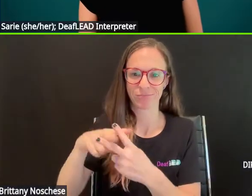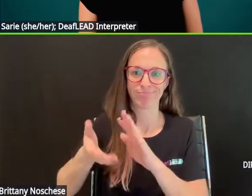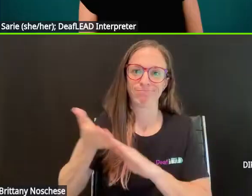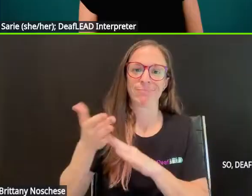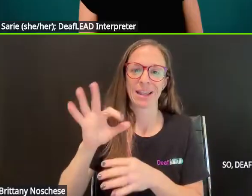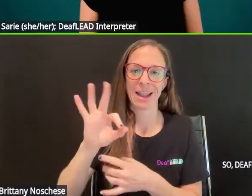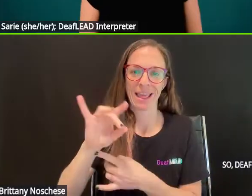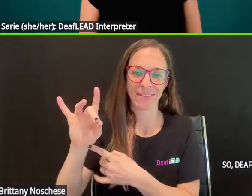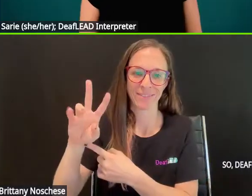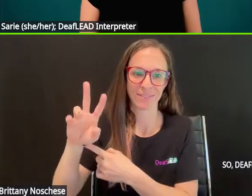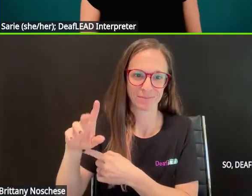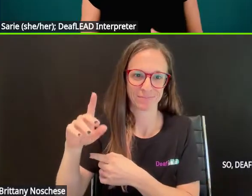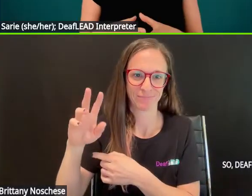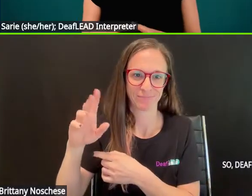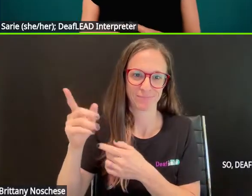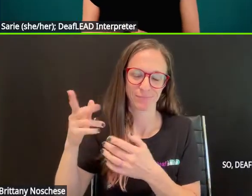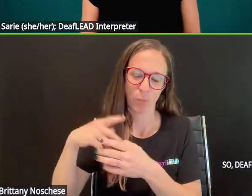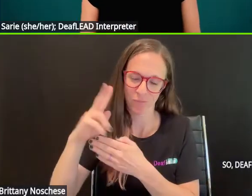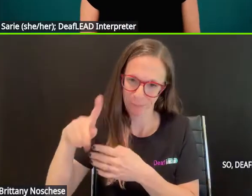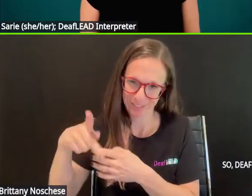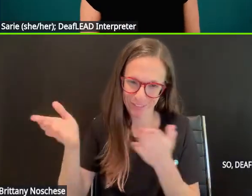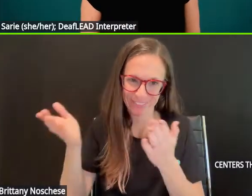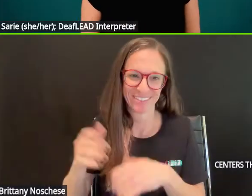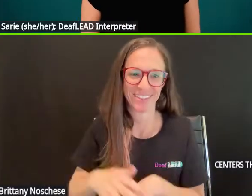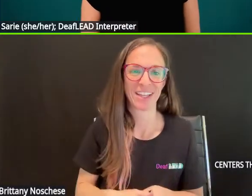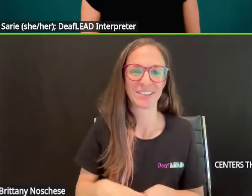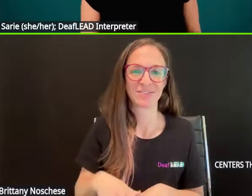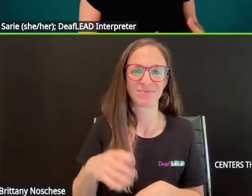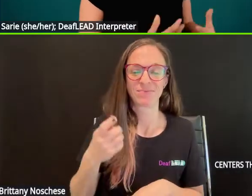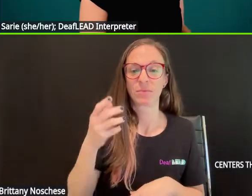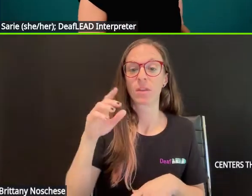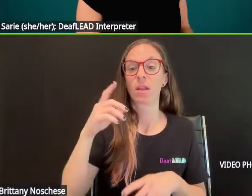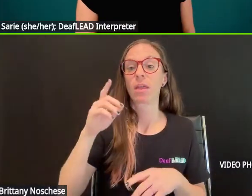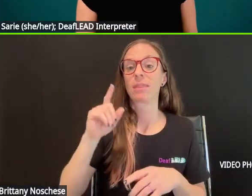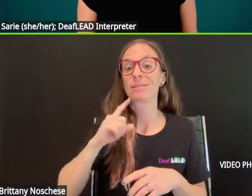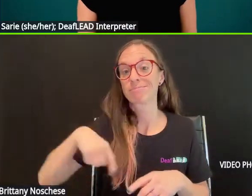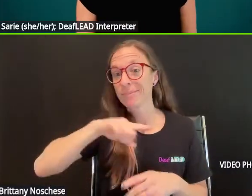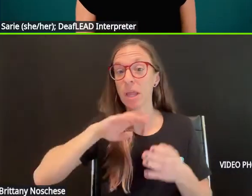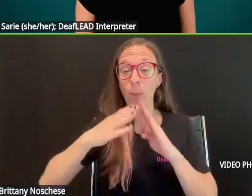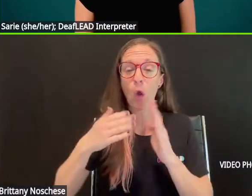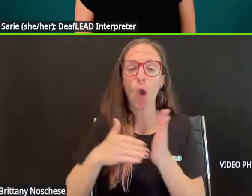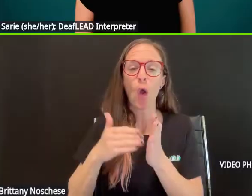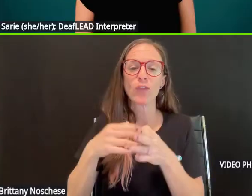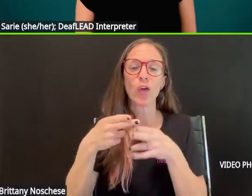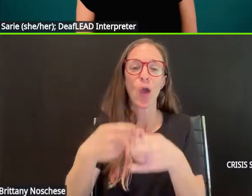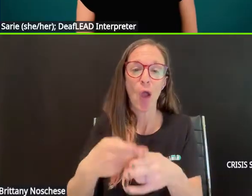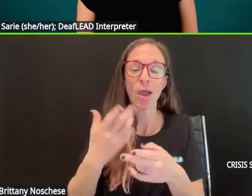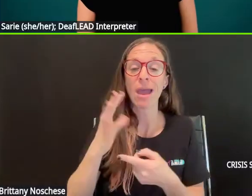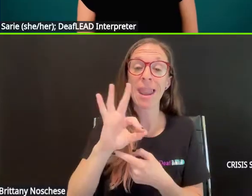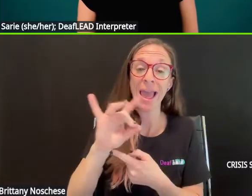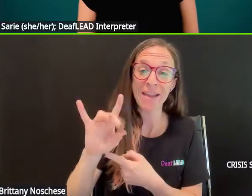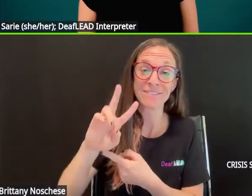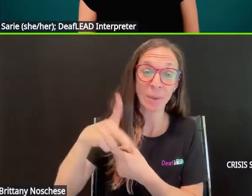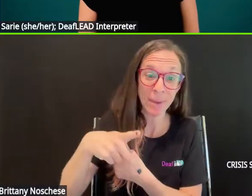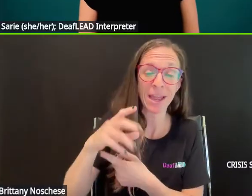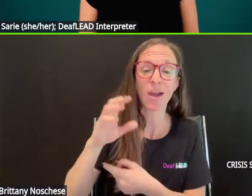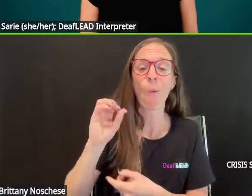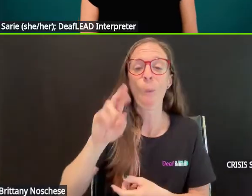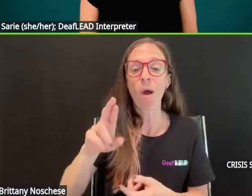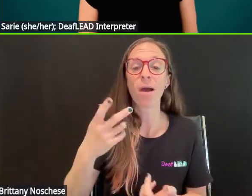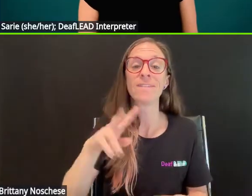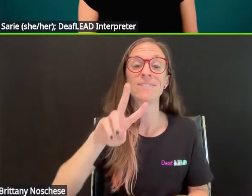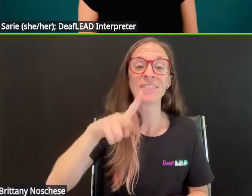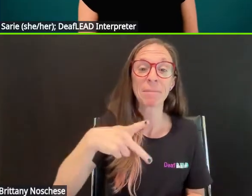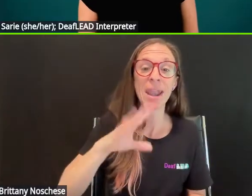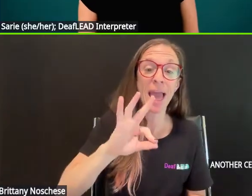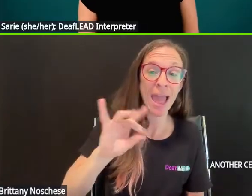have crisis services. There's another center, CCSI, who runs another Videophone crisis line. So two centers.